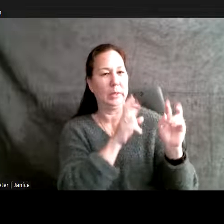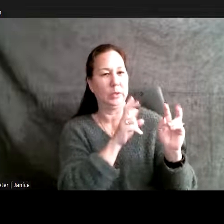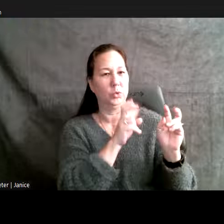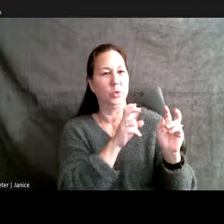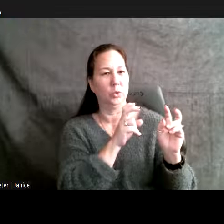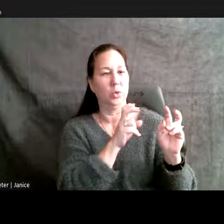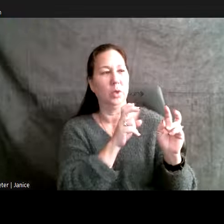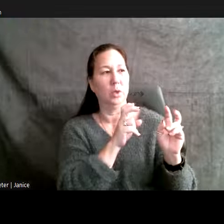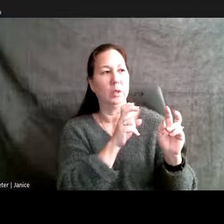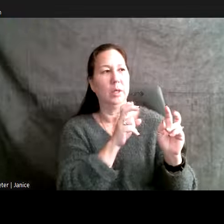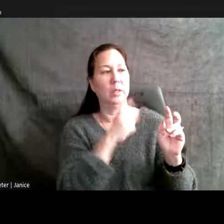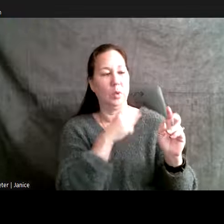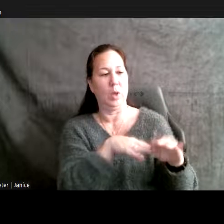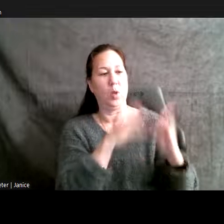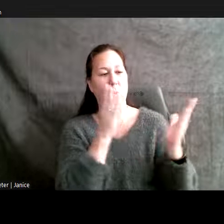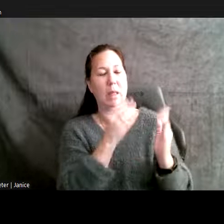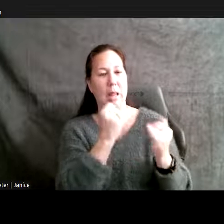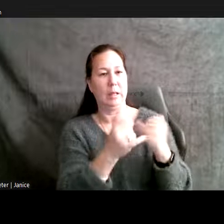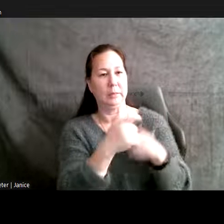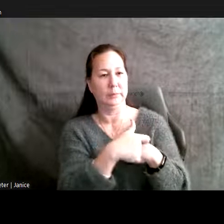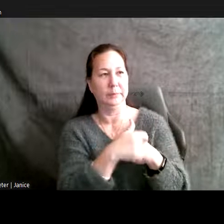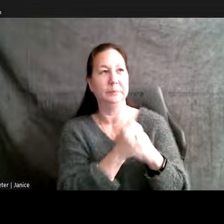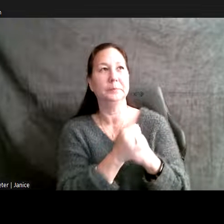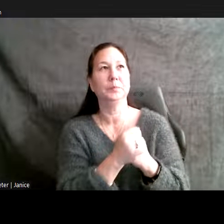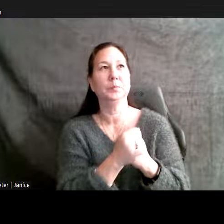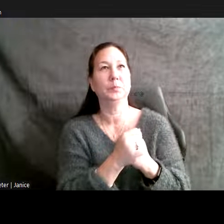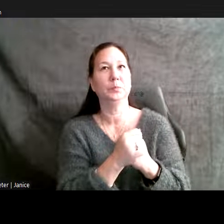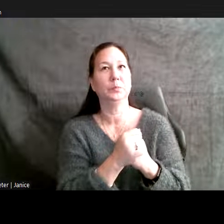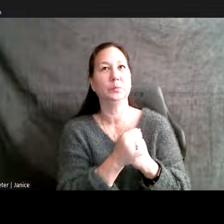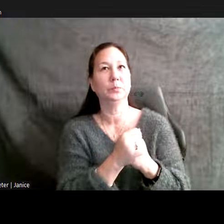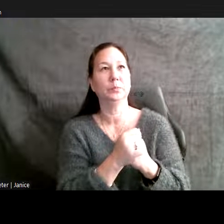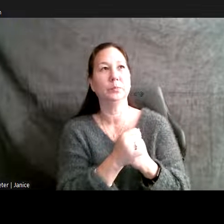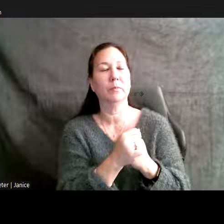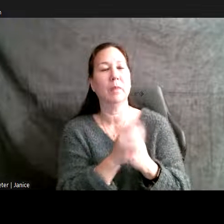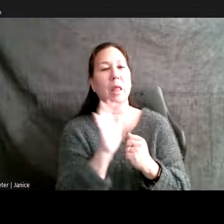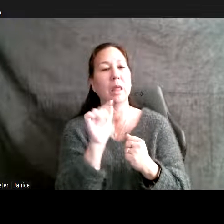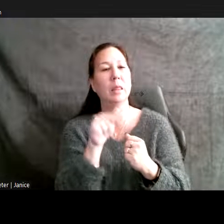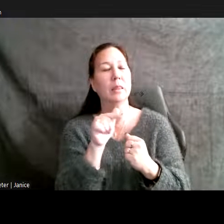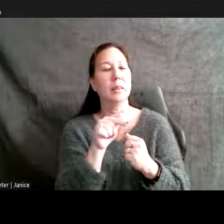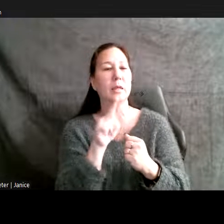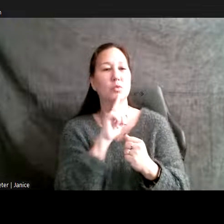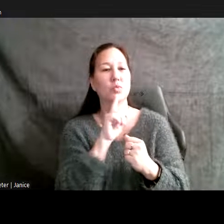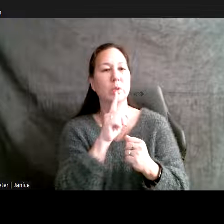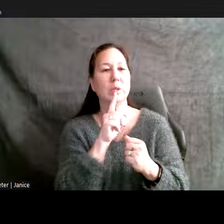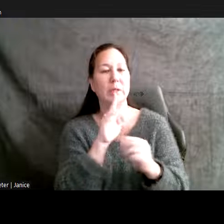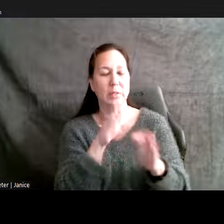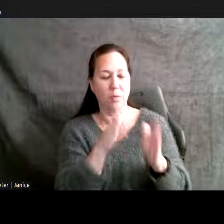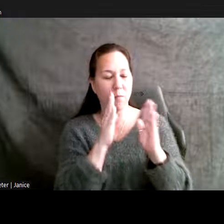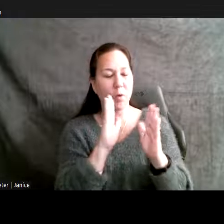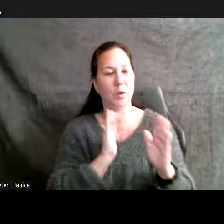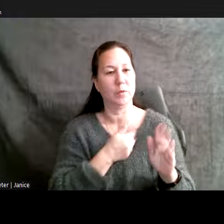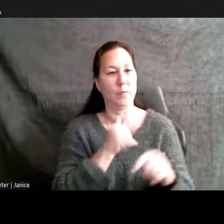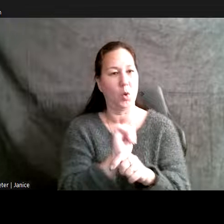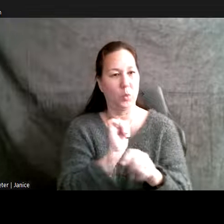opened up last time. And this, I think, is the mainstay of our work for this moment. I